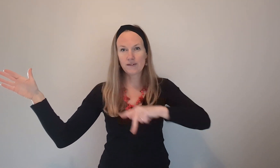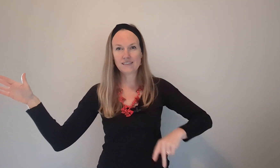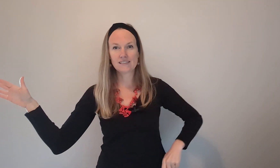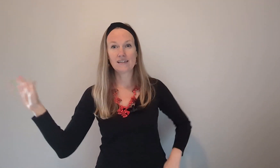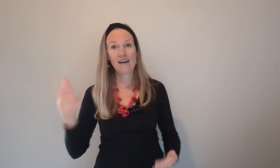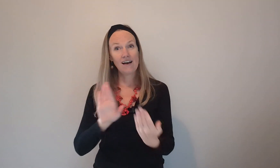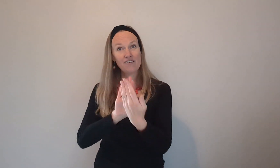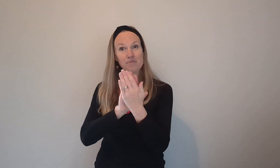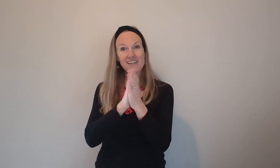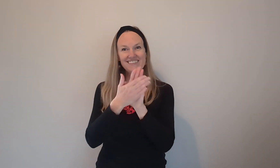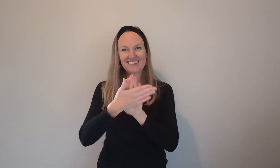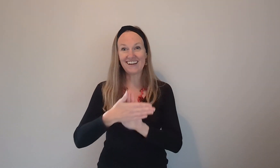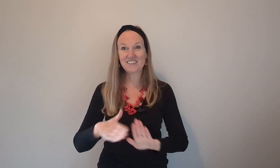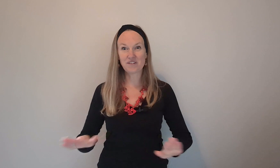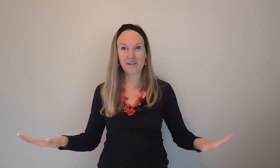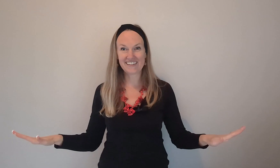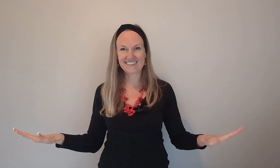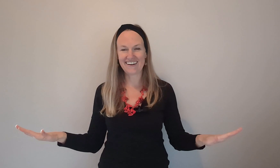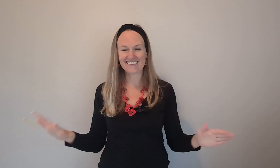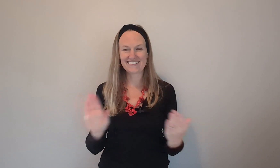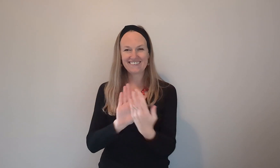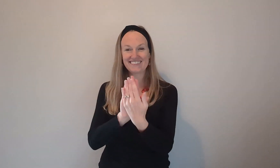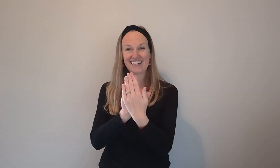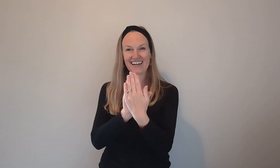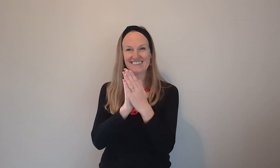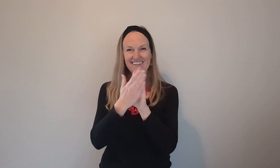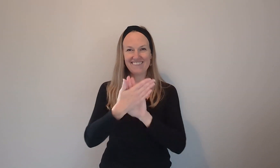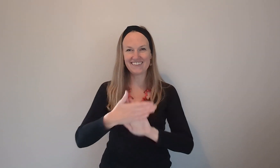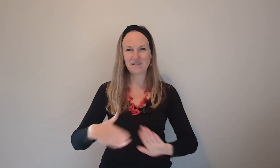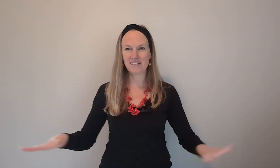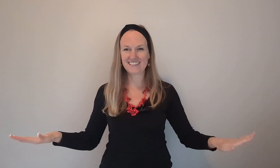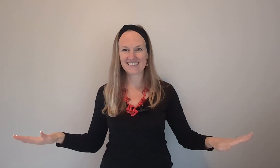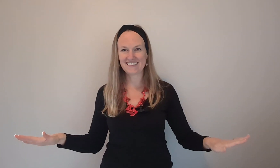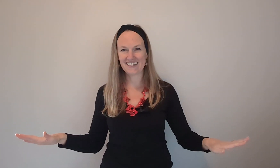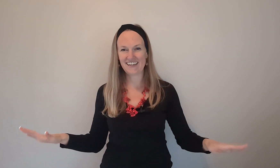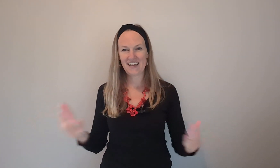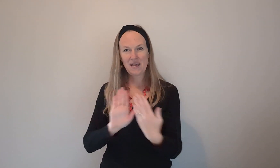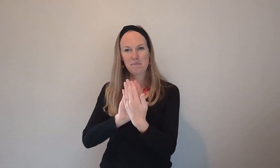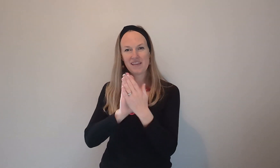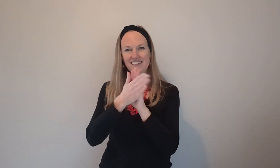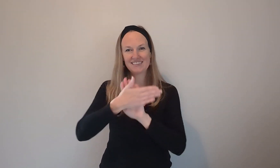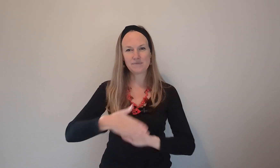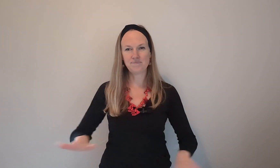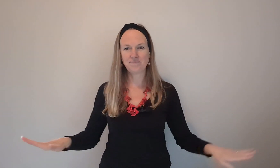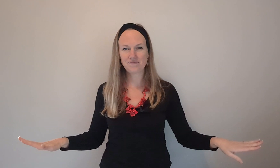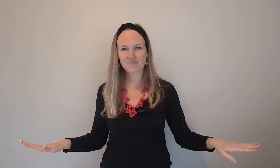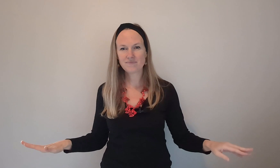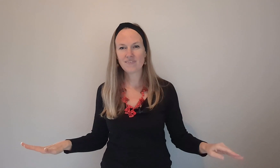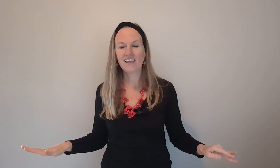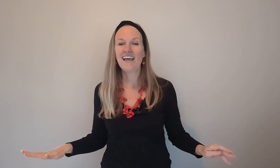Prince of Peace. Lots of repeating songs or signs, right? We learned peace yesterday. Peace.